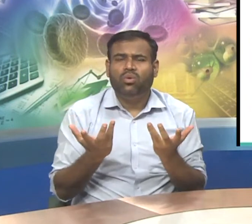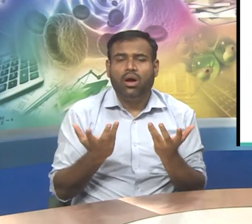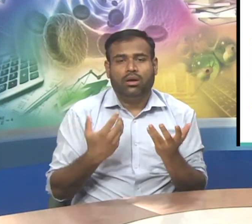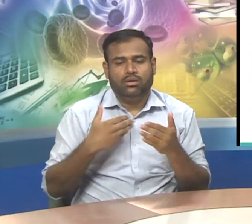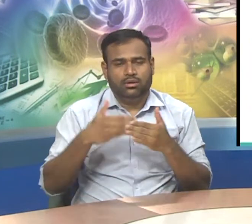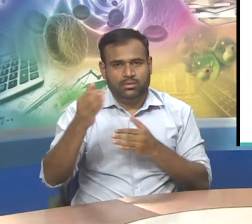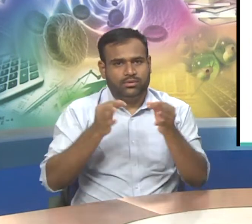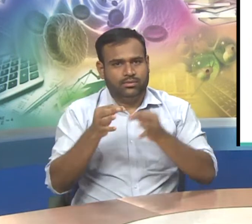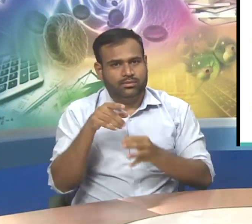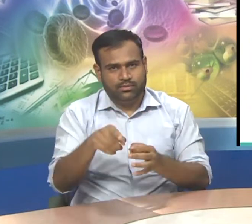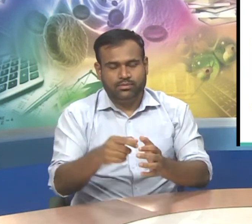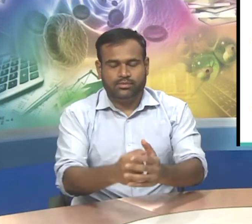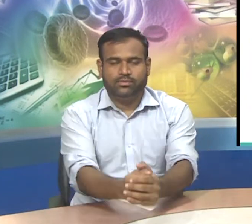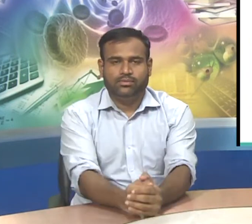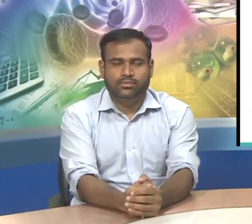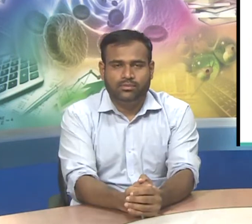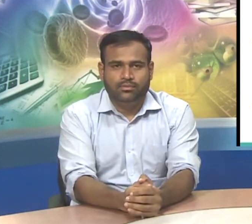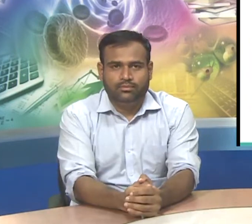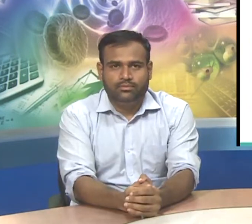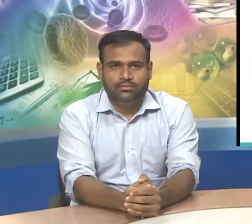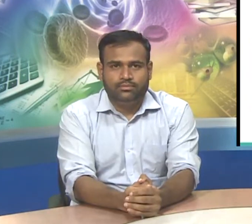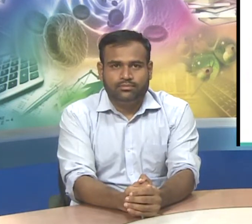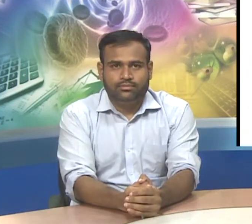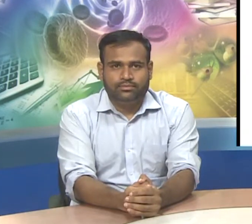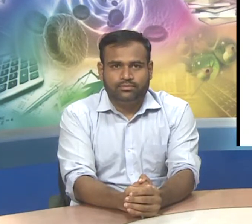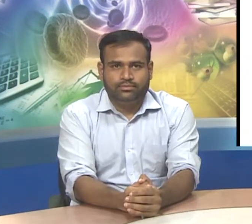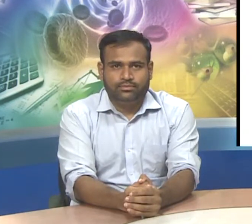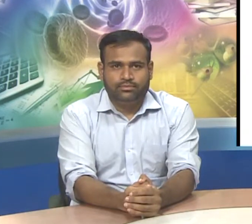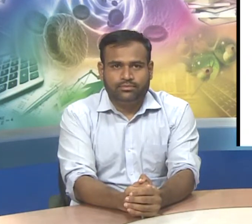of Ministers at the state level.